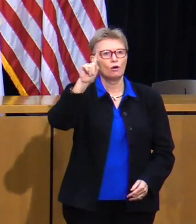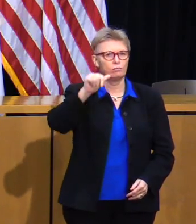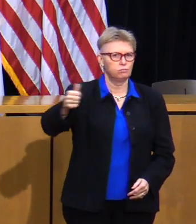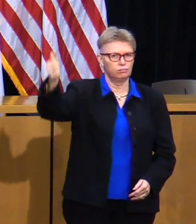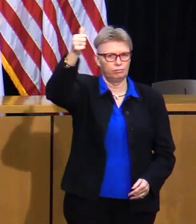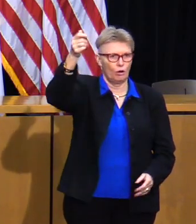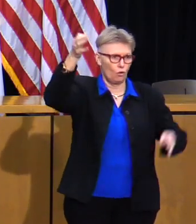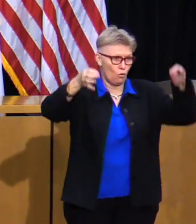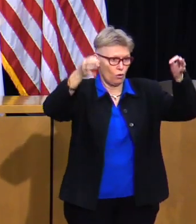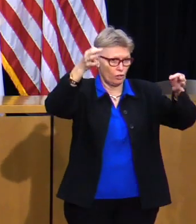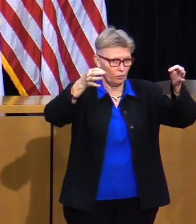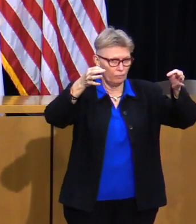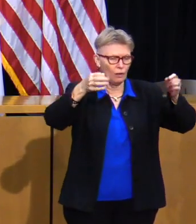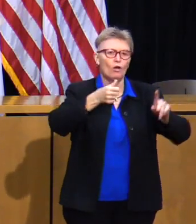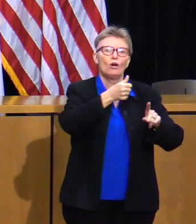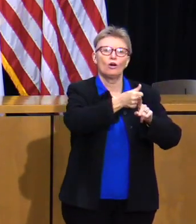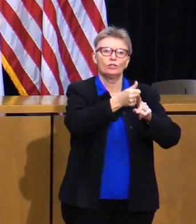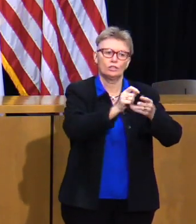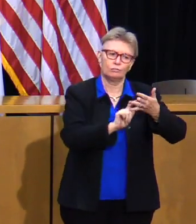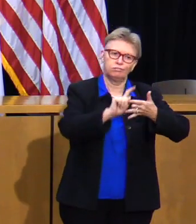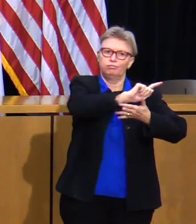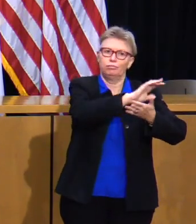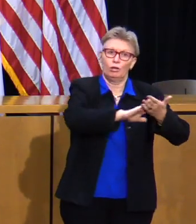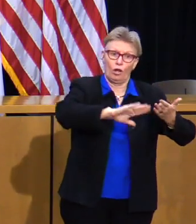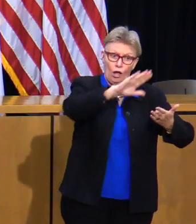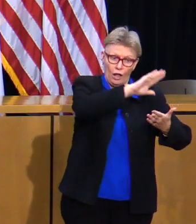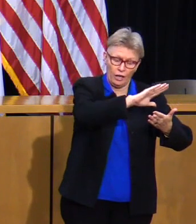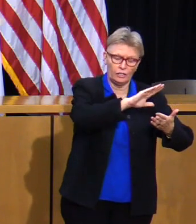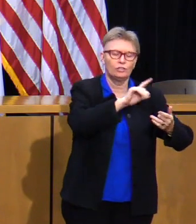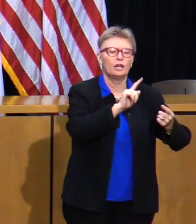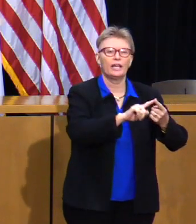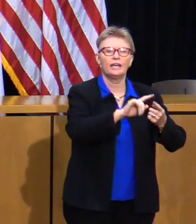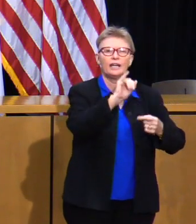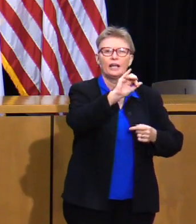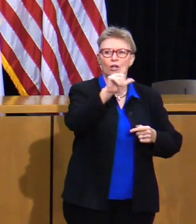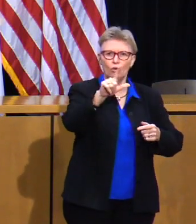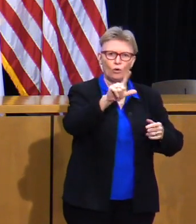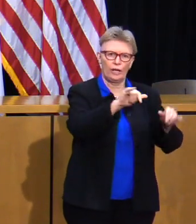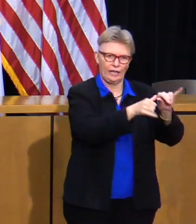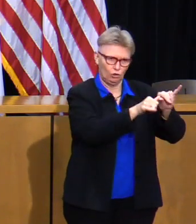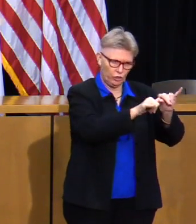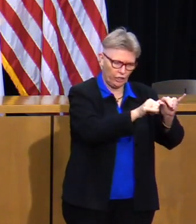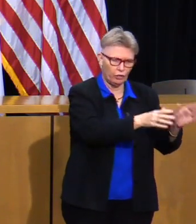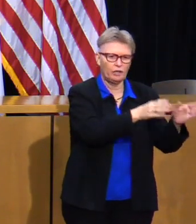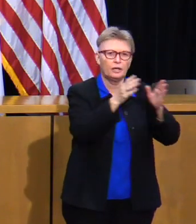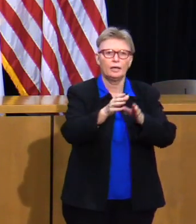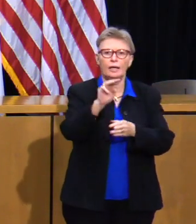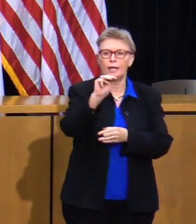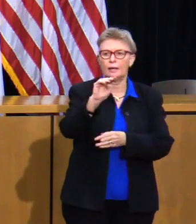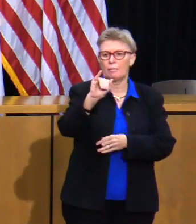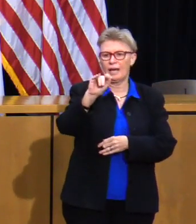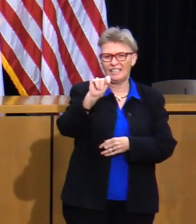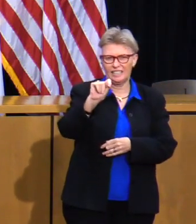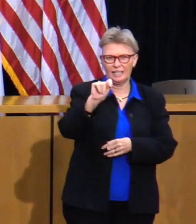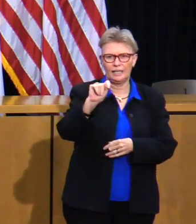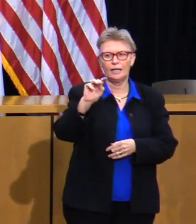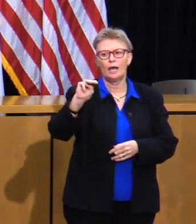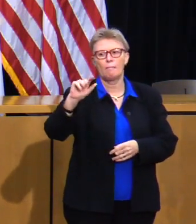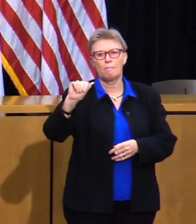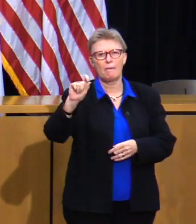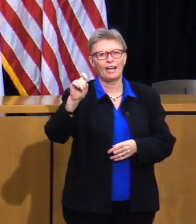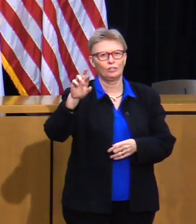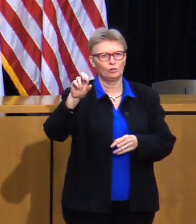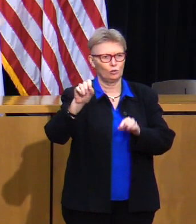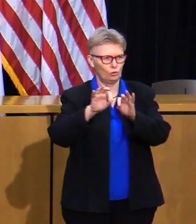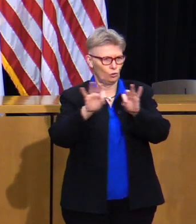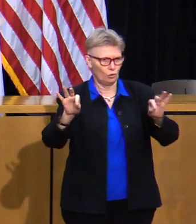mechanical engineering at the University of Illinois, received her master's in science degree from MIT. And since that really didn't